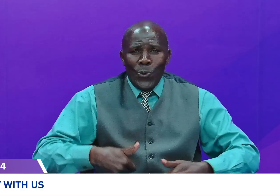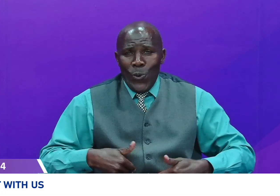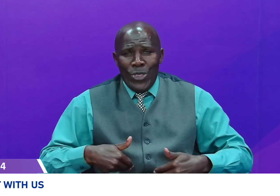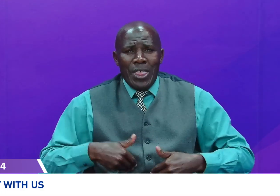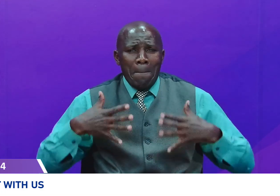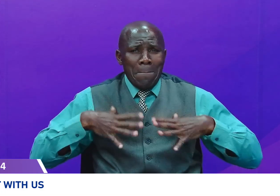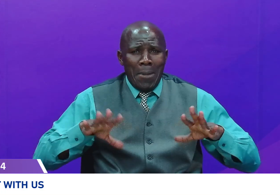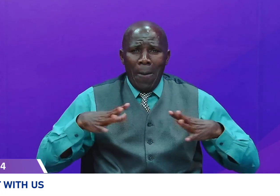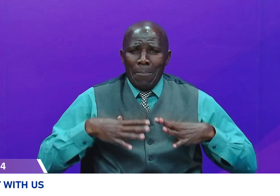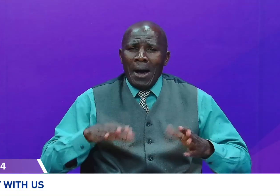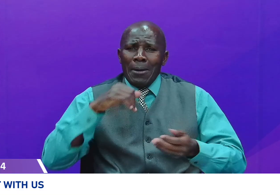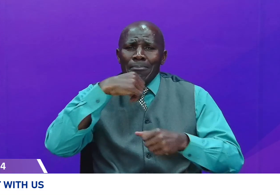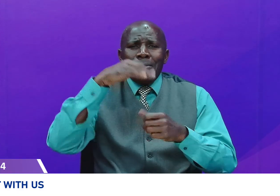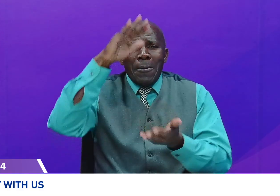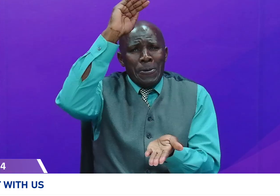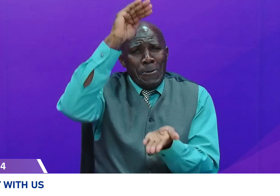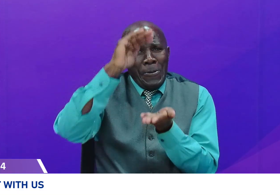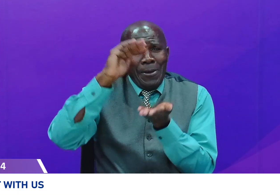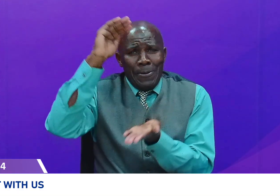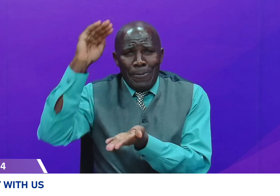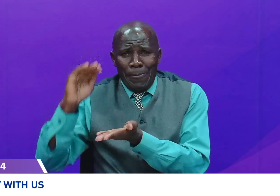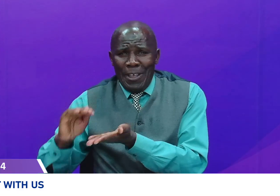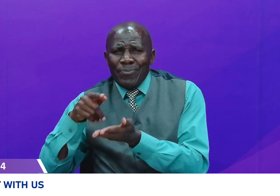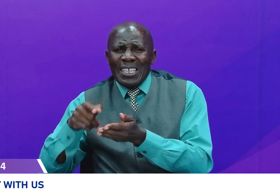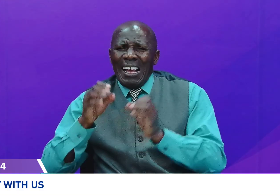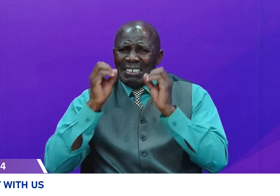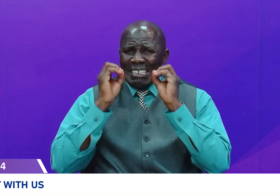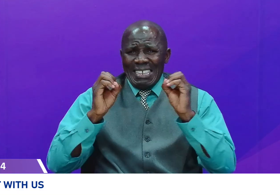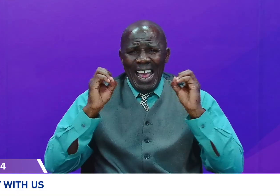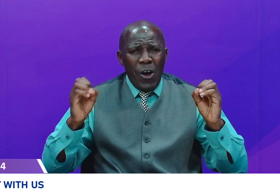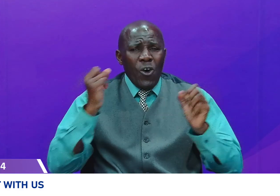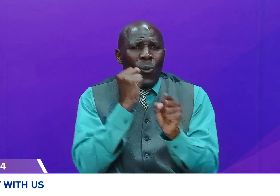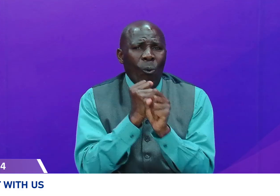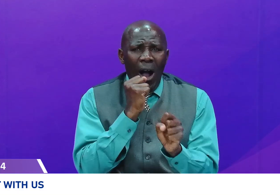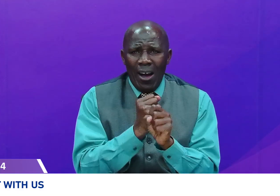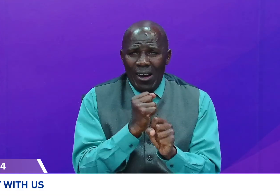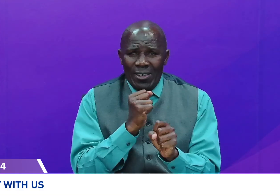He said the program is designed to empower young people,